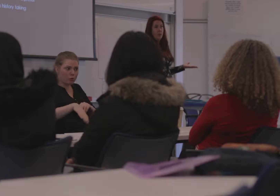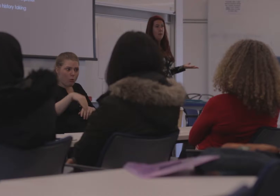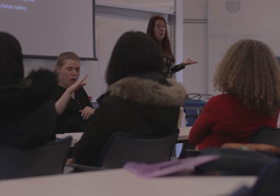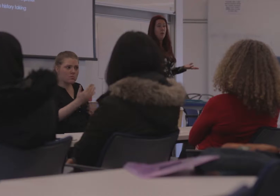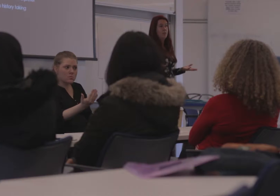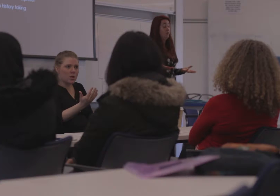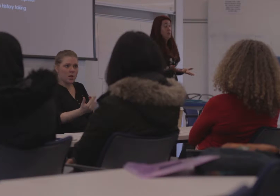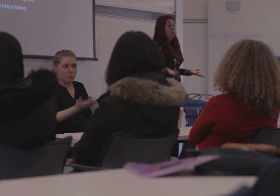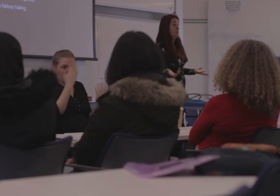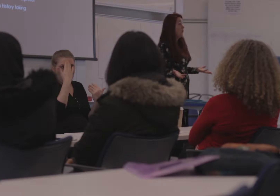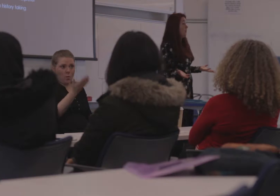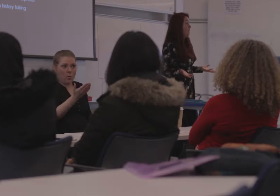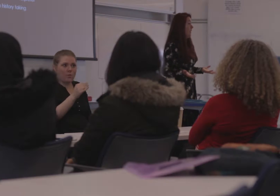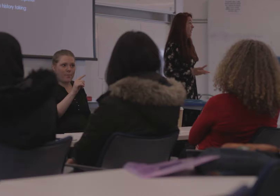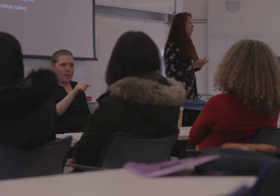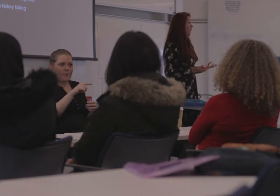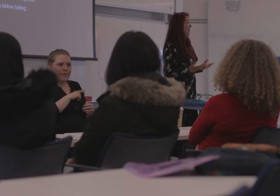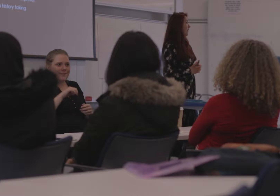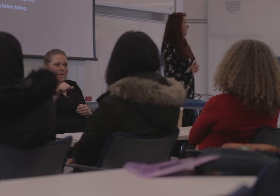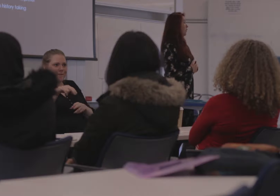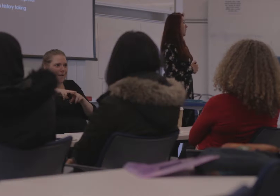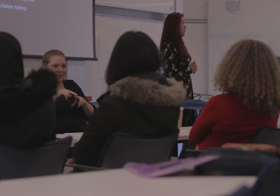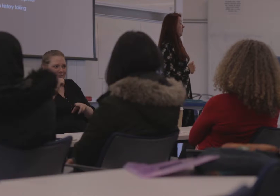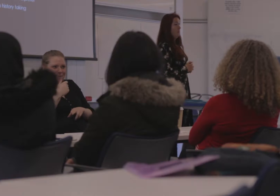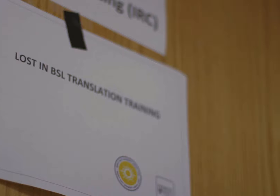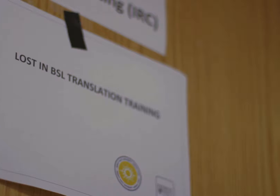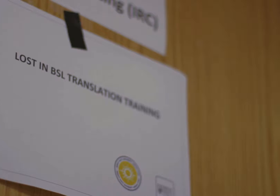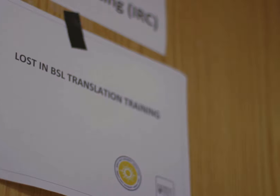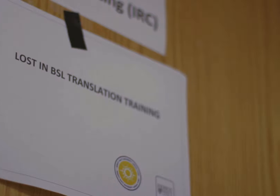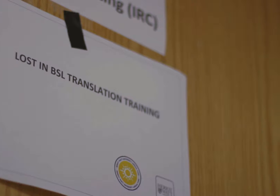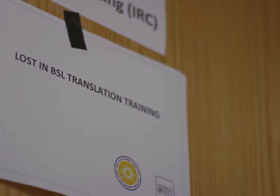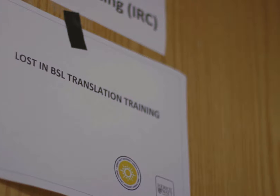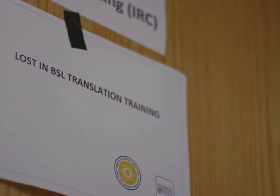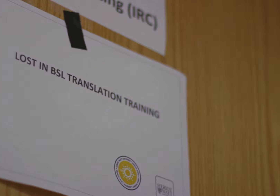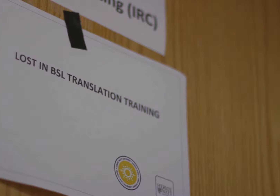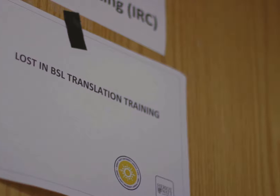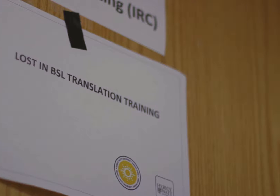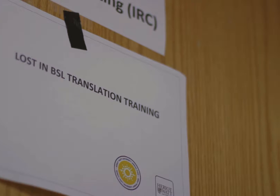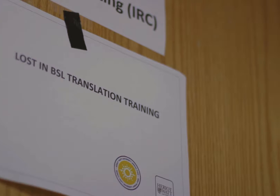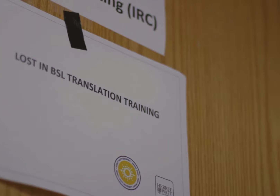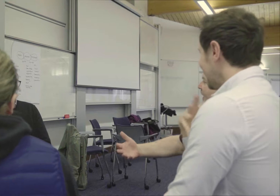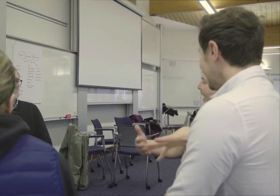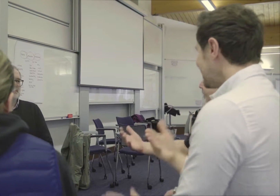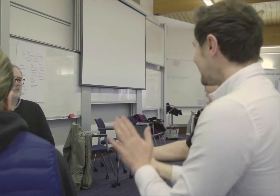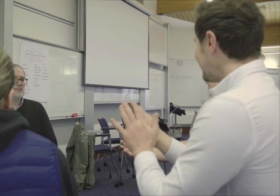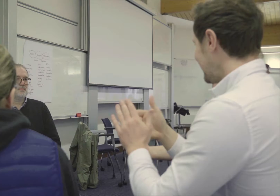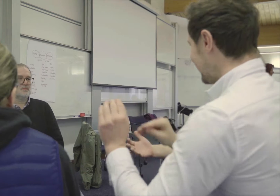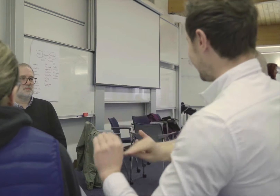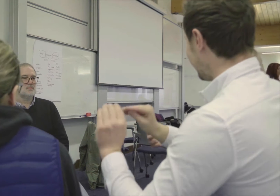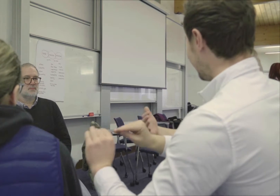often we teach interpreters in isolation about interpreting studies and we don't overlap with the other fields that they'll be working in. And likewise, I think a